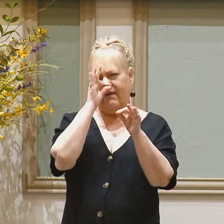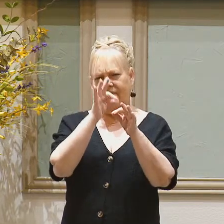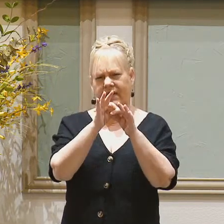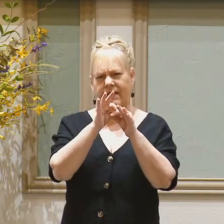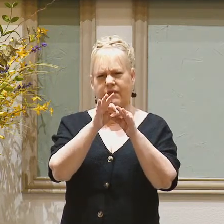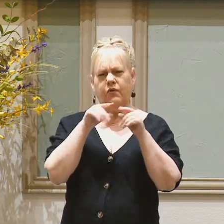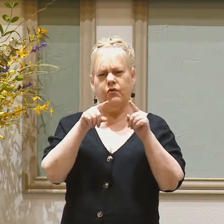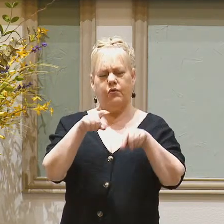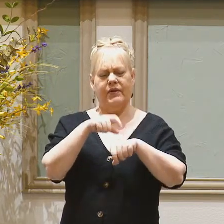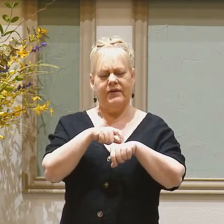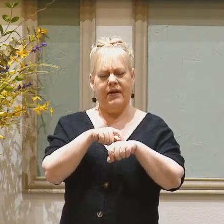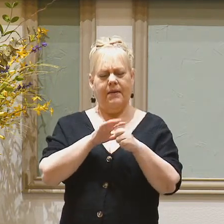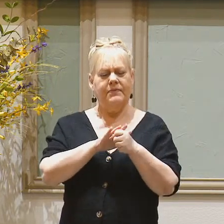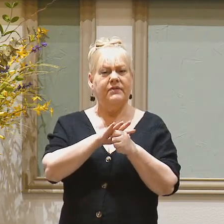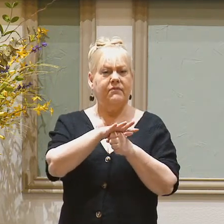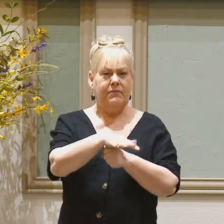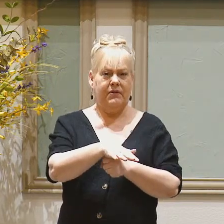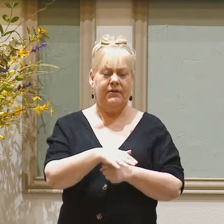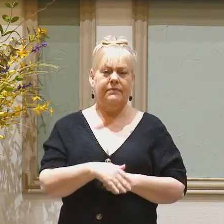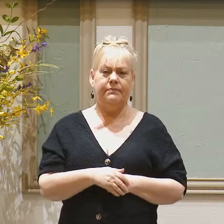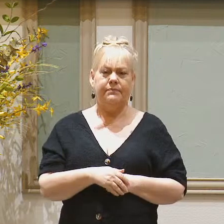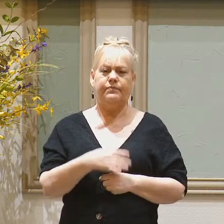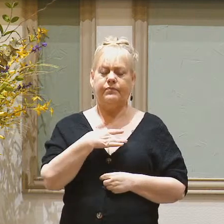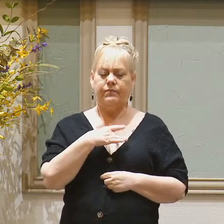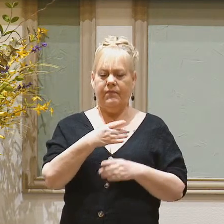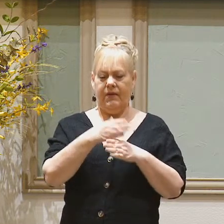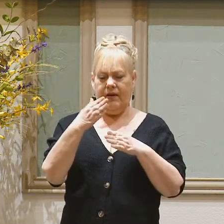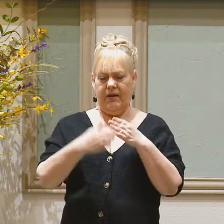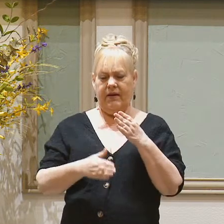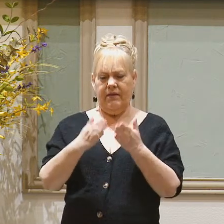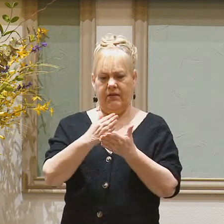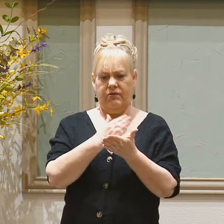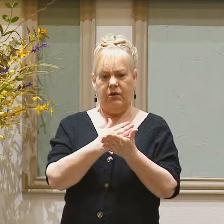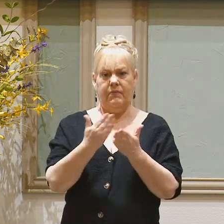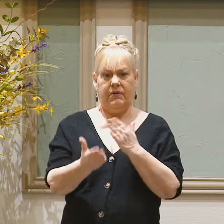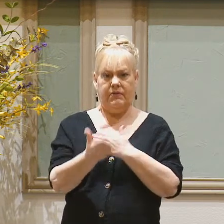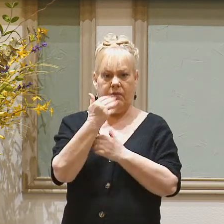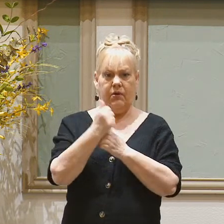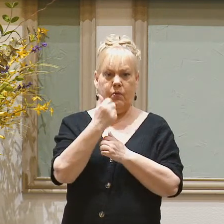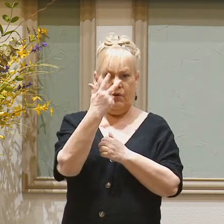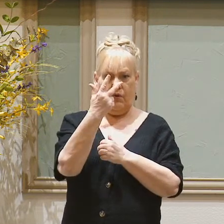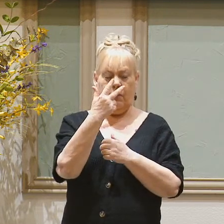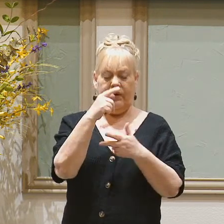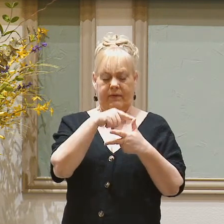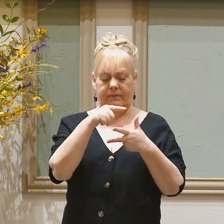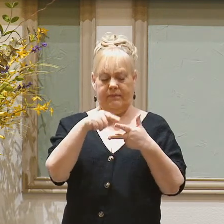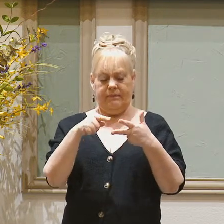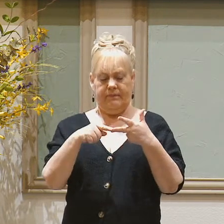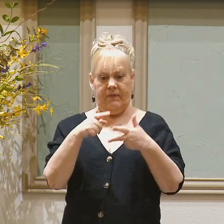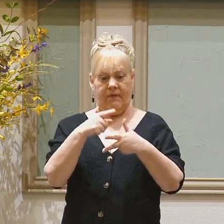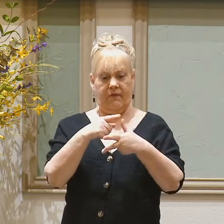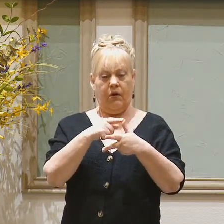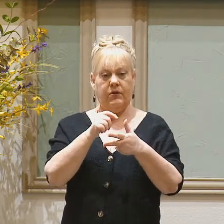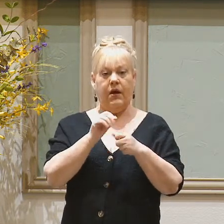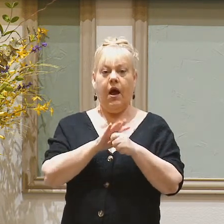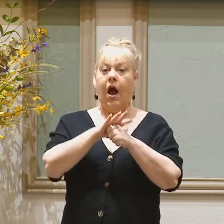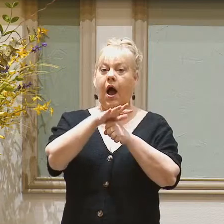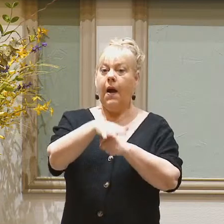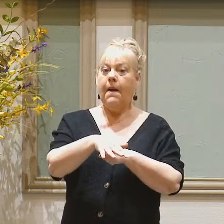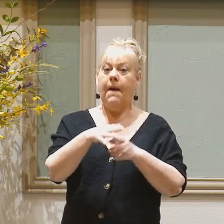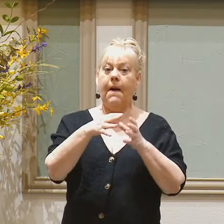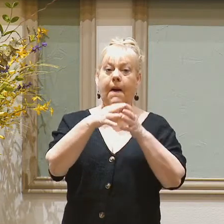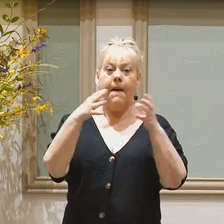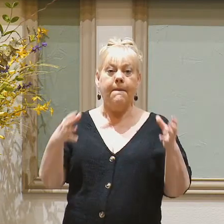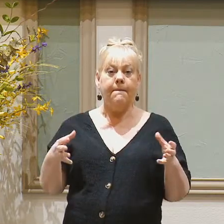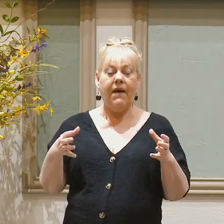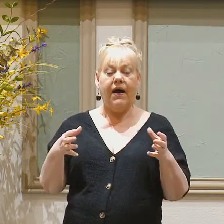of abundance. And so I'd like to end the sermon this morning with three takeaways. First of all, abundant authority